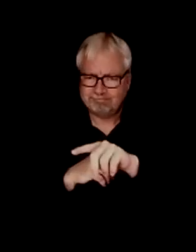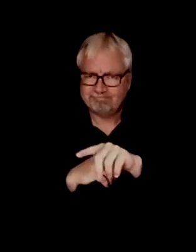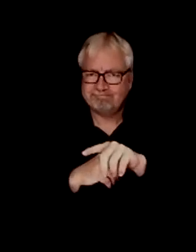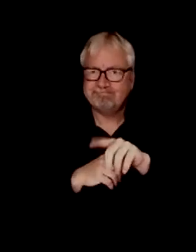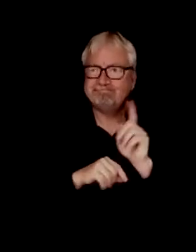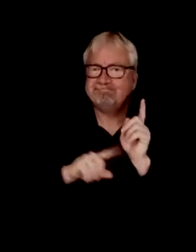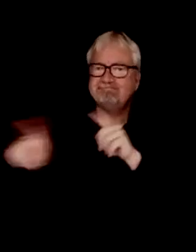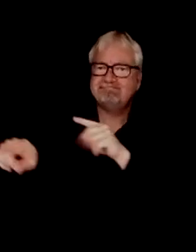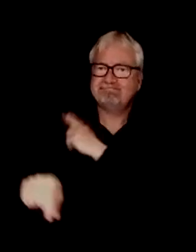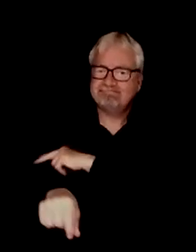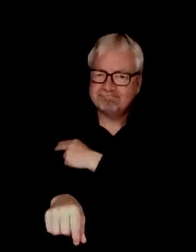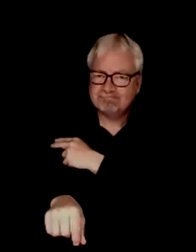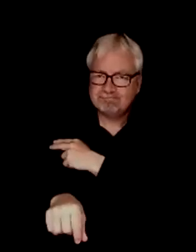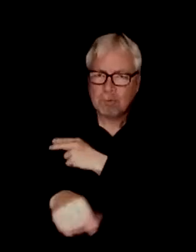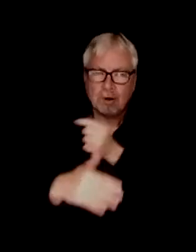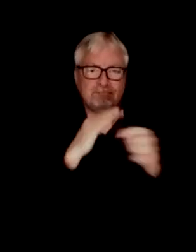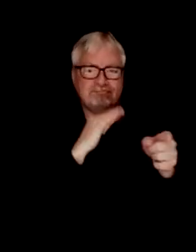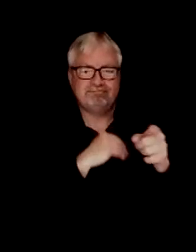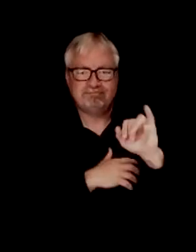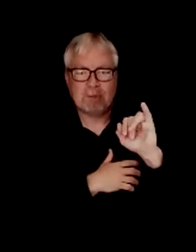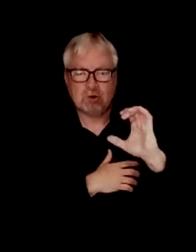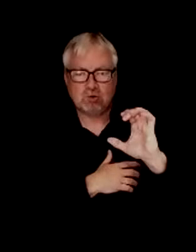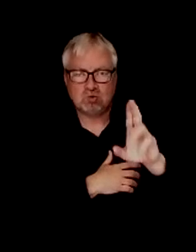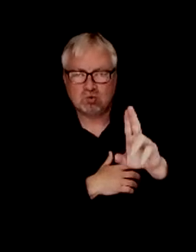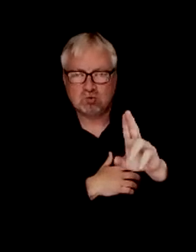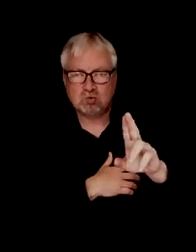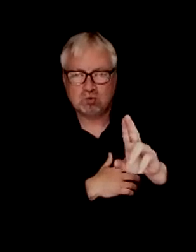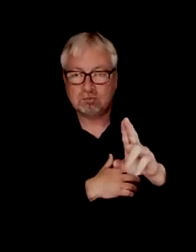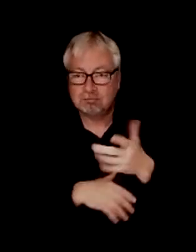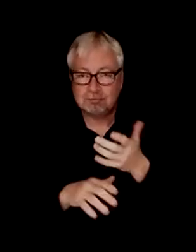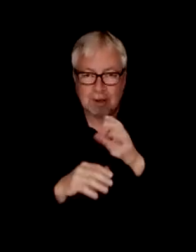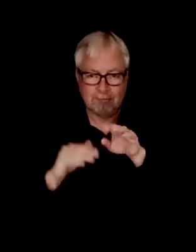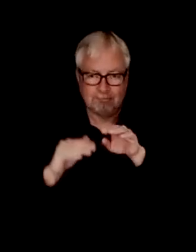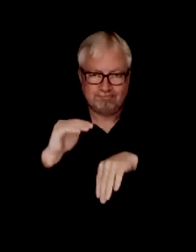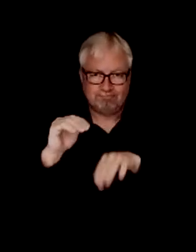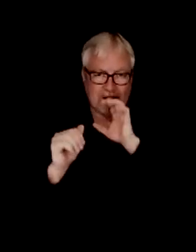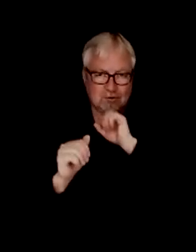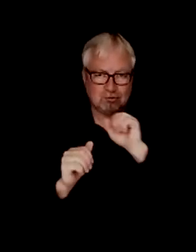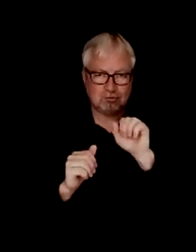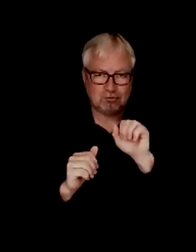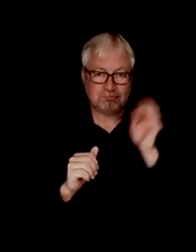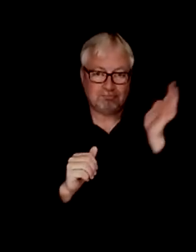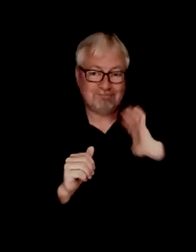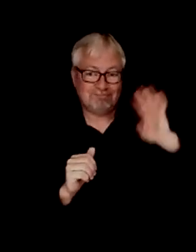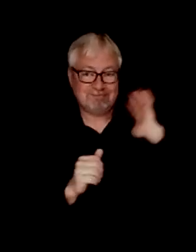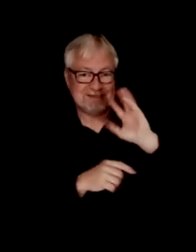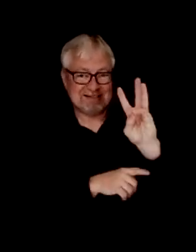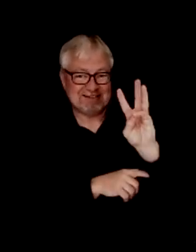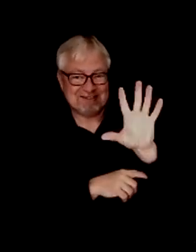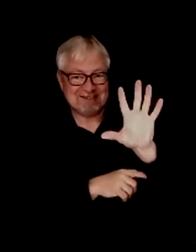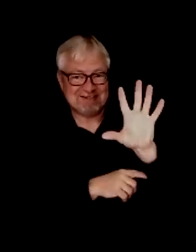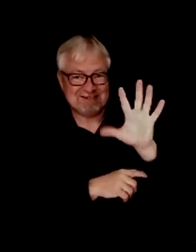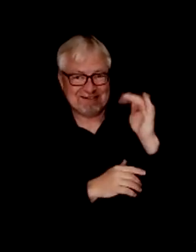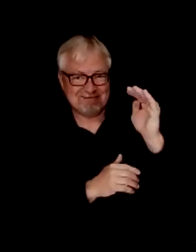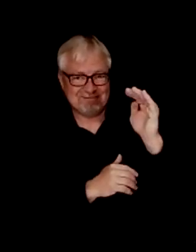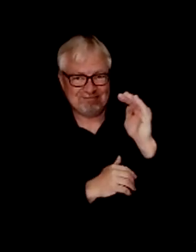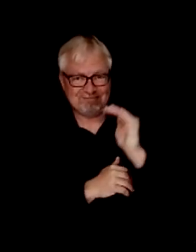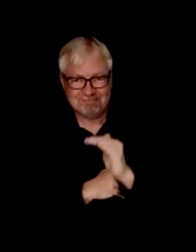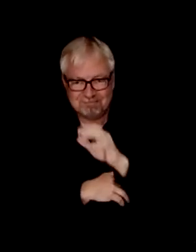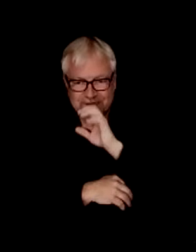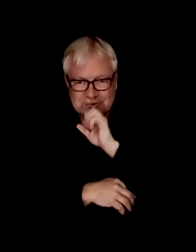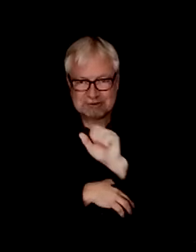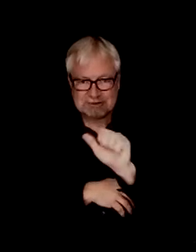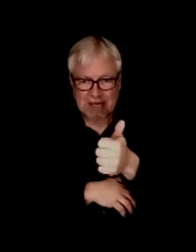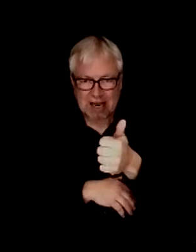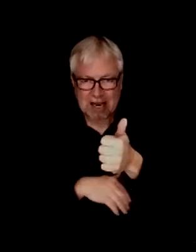And the average age of hospital admission is 10 years younger now than it was back in November. The average age of admission is